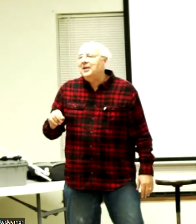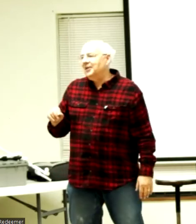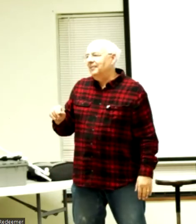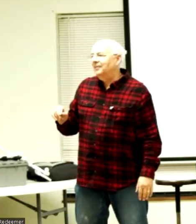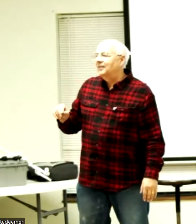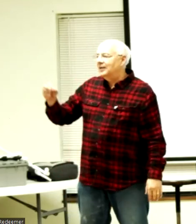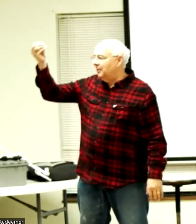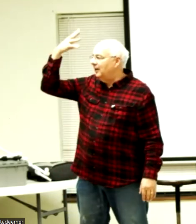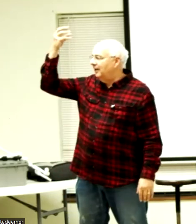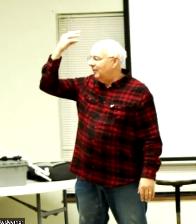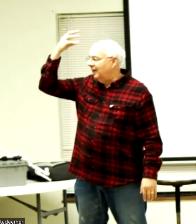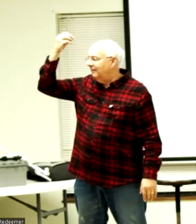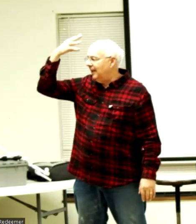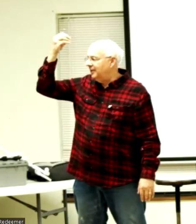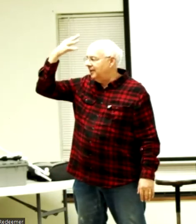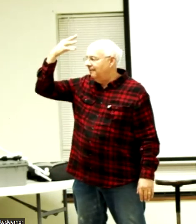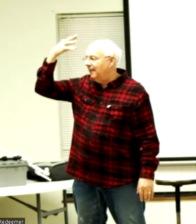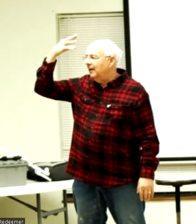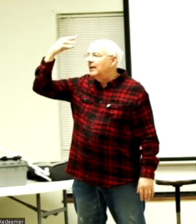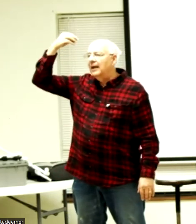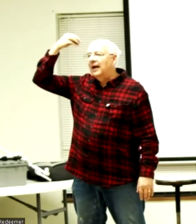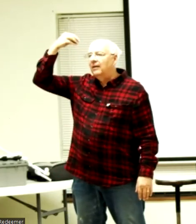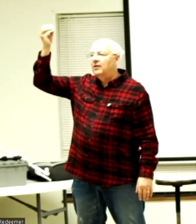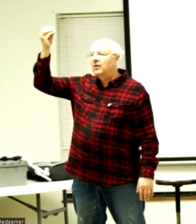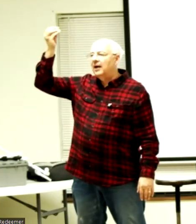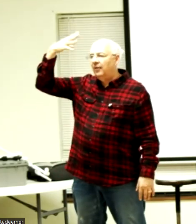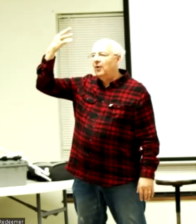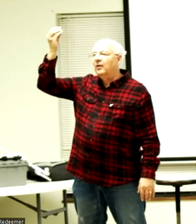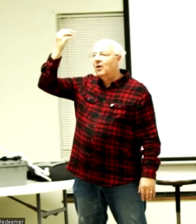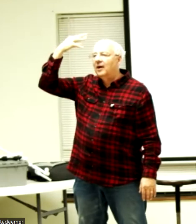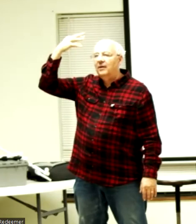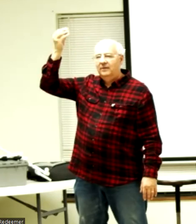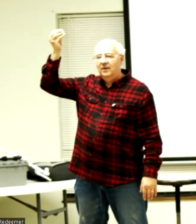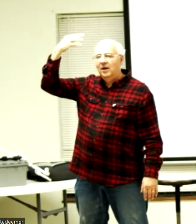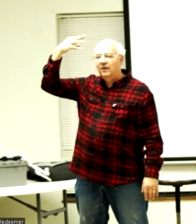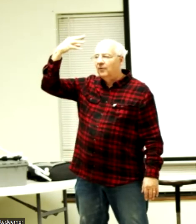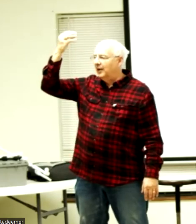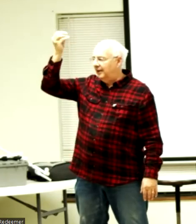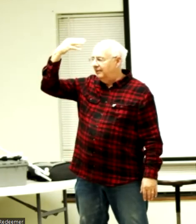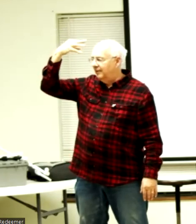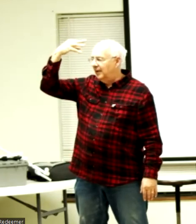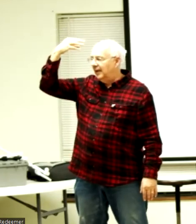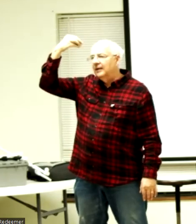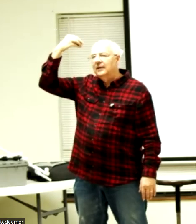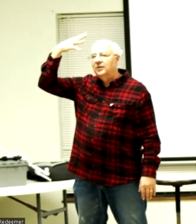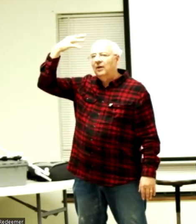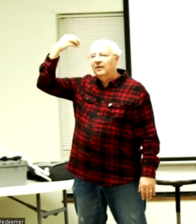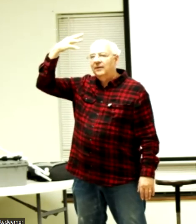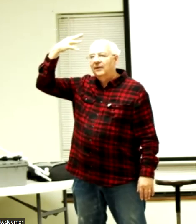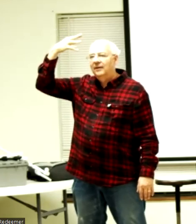Baptism, sprinkling of water, baptism. Now you're kind of throwing the water on your forehead, okay? So